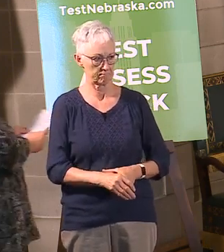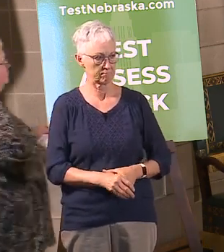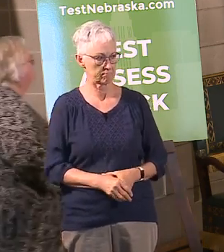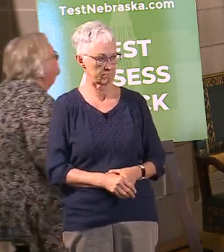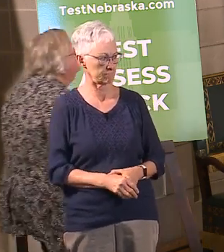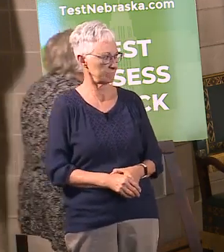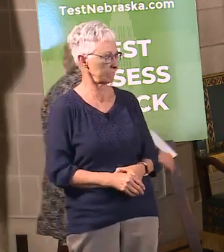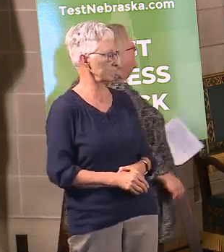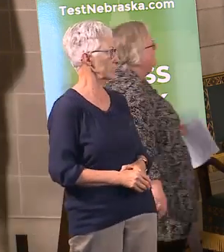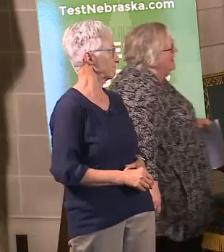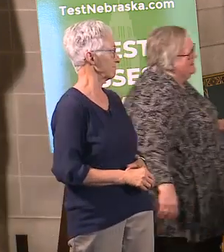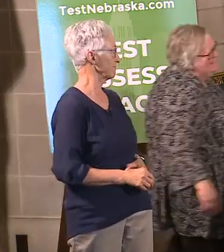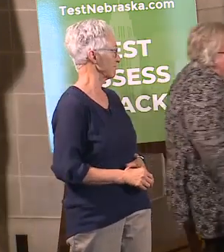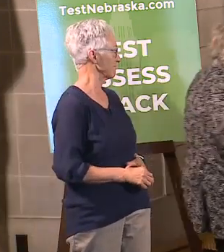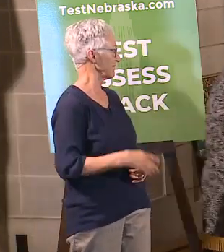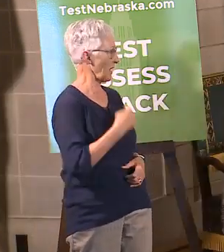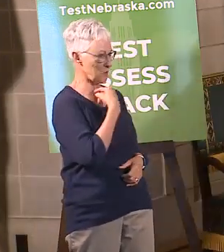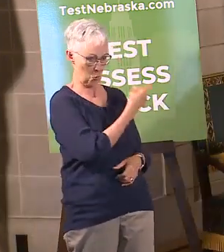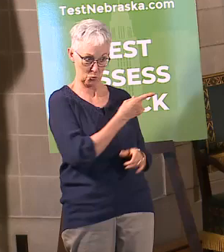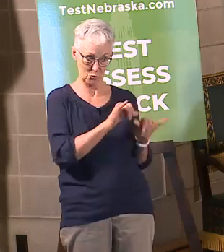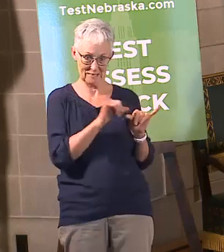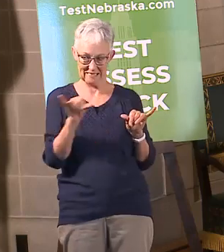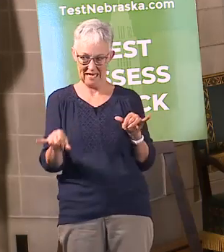See, I told you not to go too far.